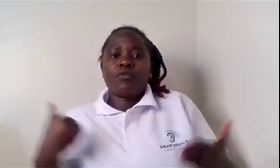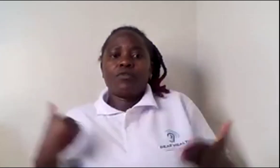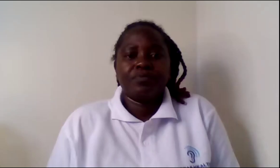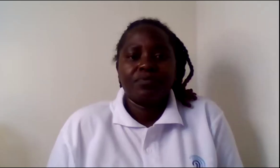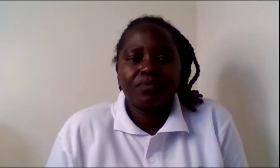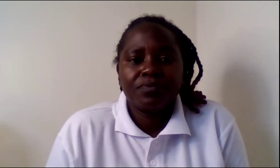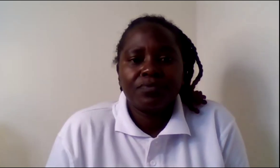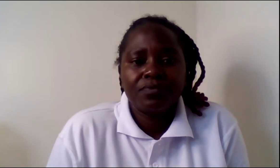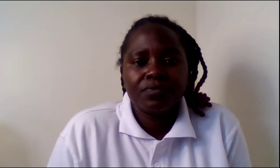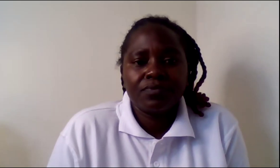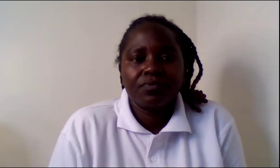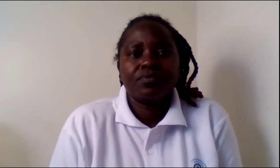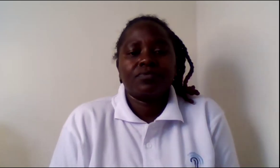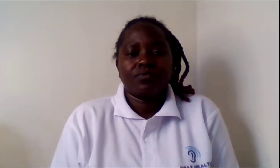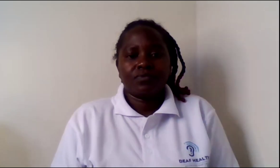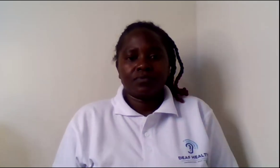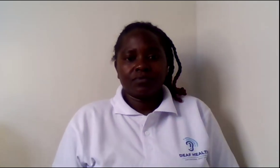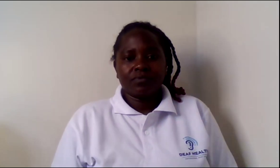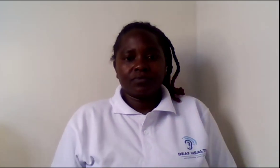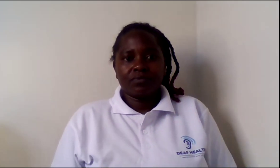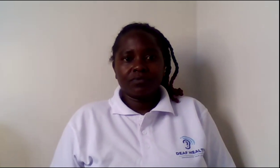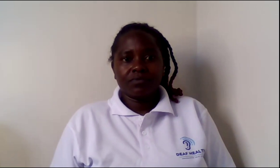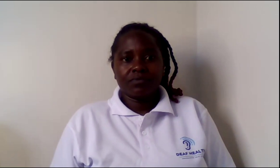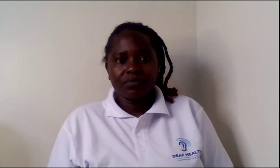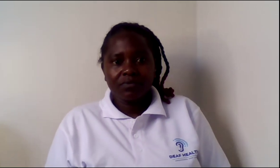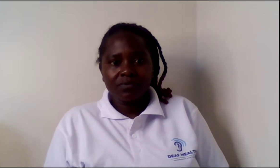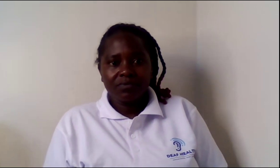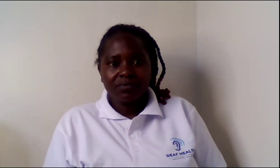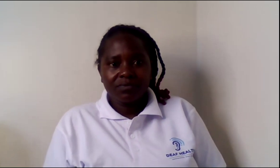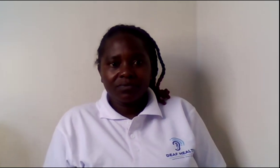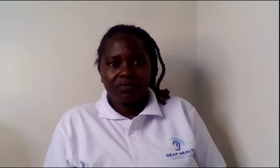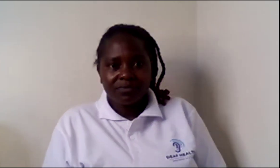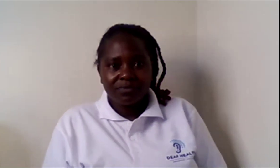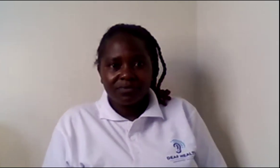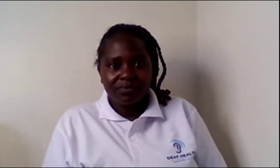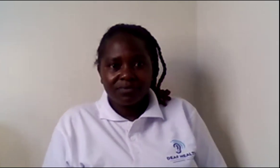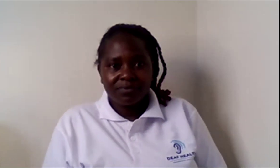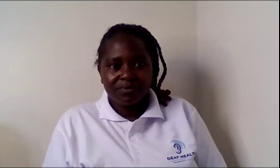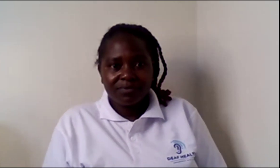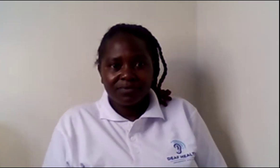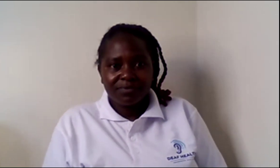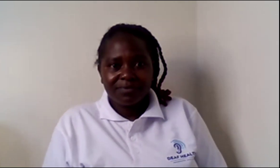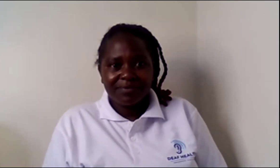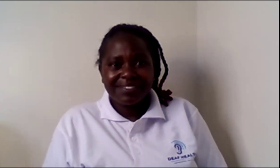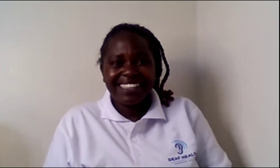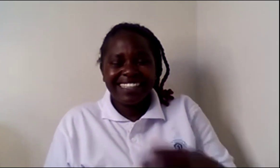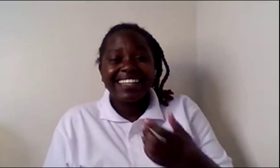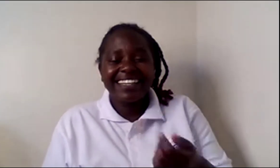Maybe I've just seen maybe one more question. Is there awareness for children with HIV in